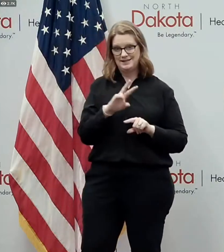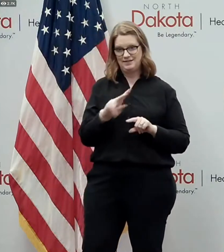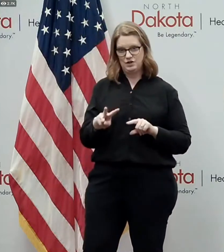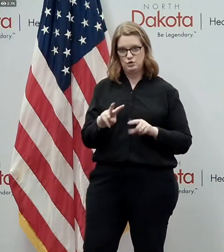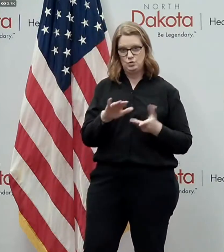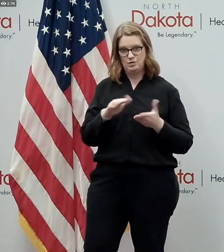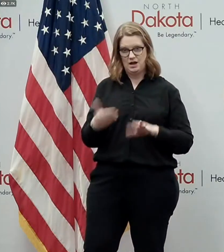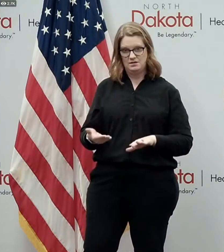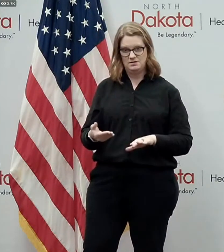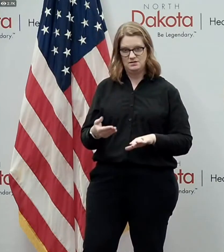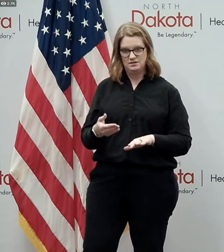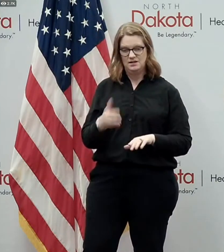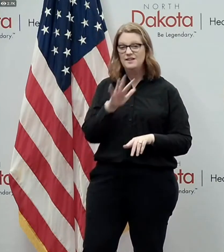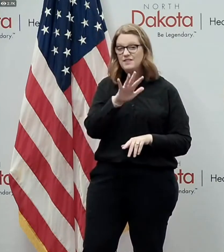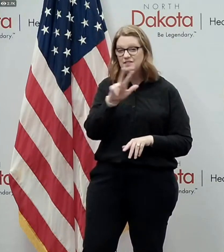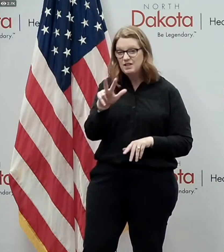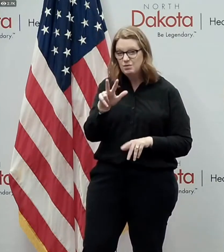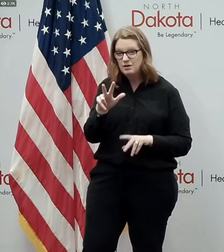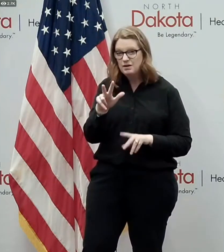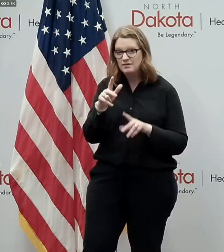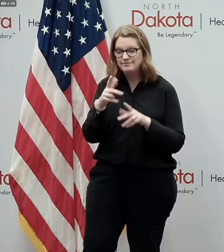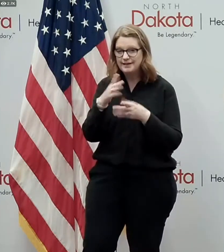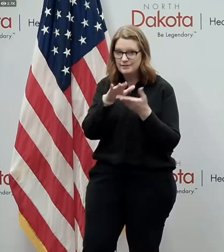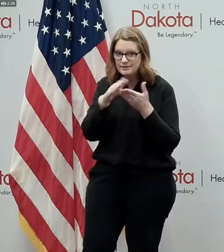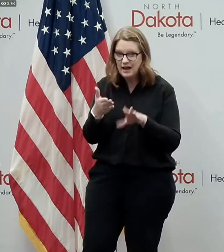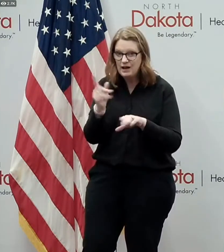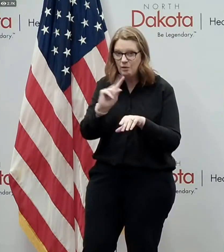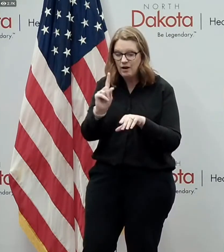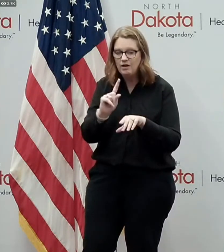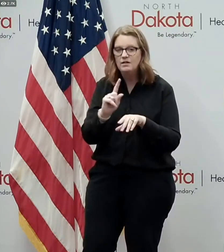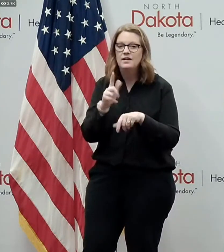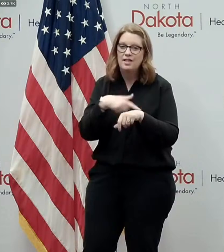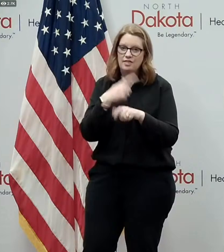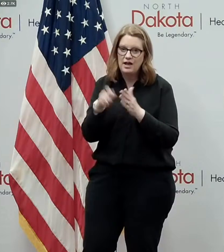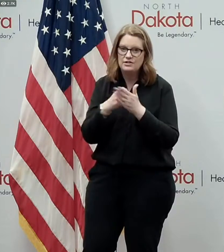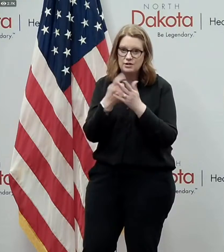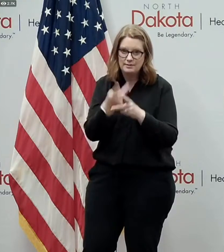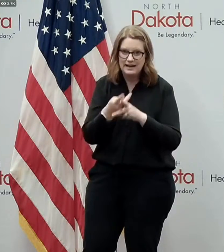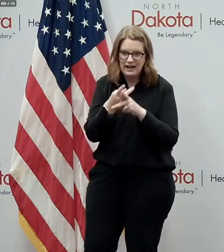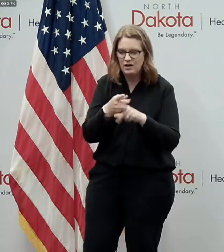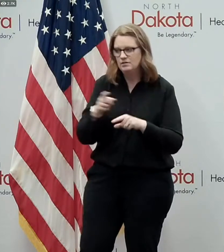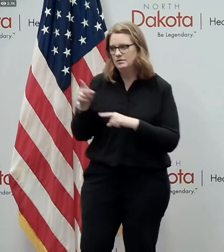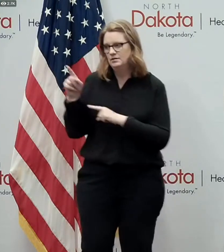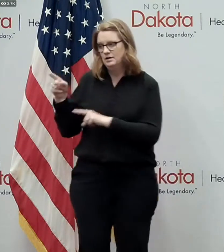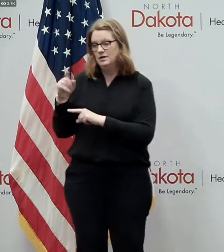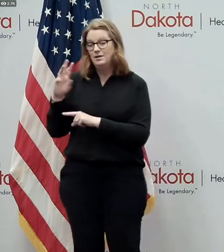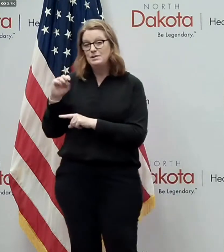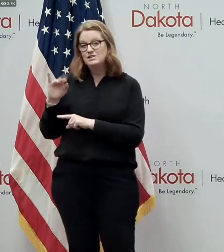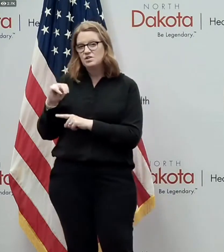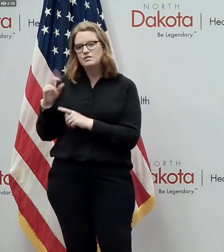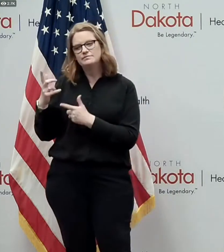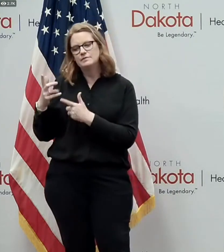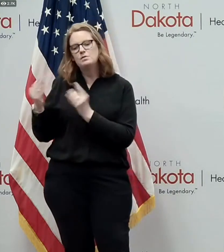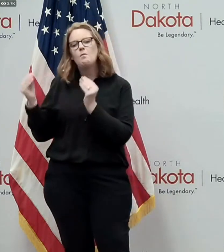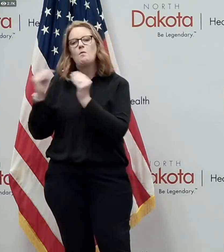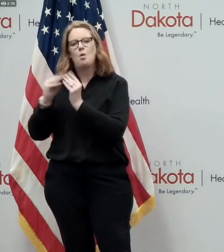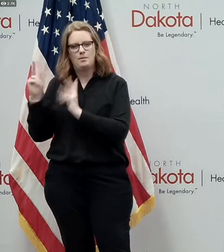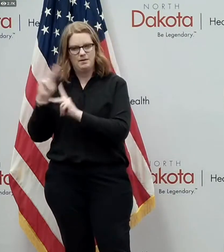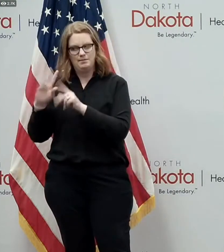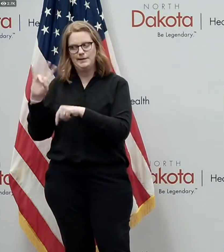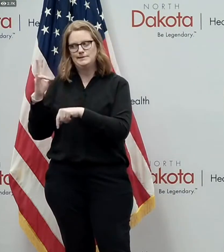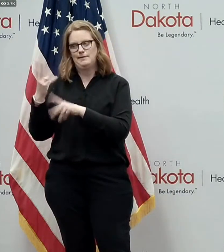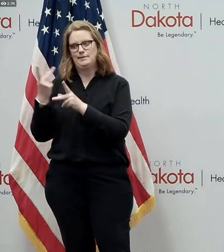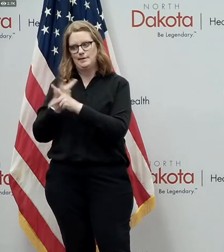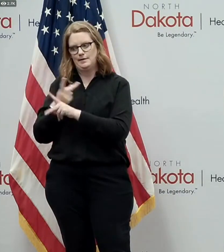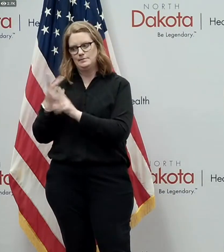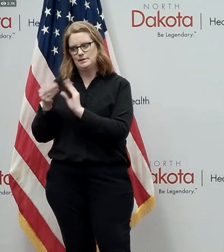72 deaths that we've had have been in long-term care. So again, Minnesota does have 7 times more population, but if they